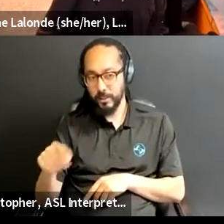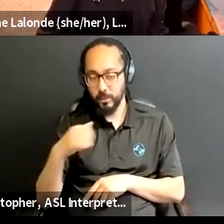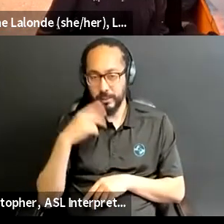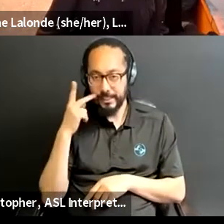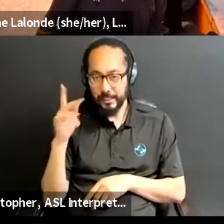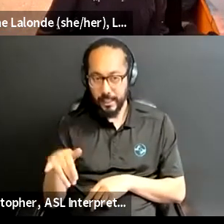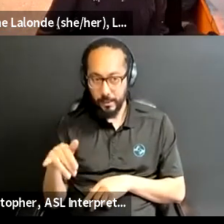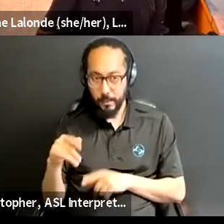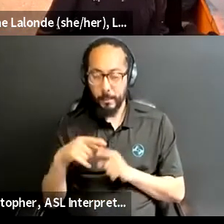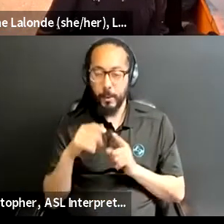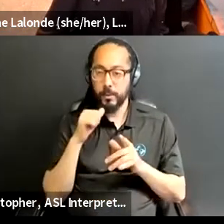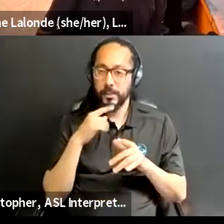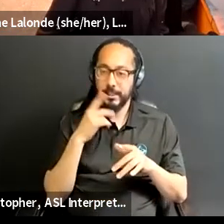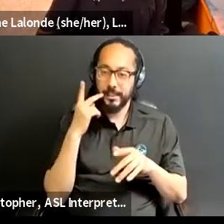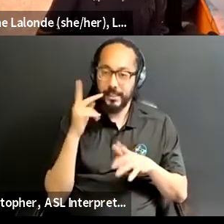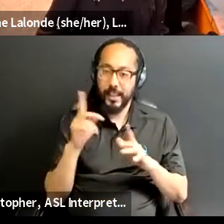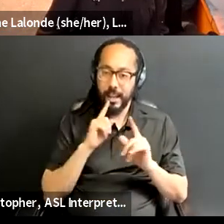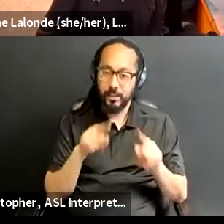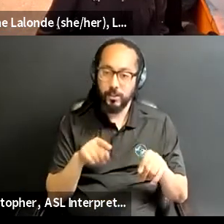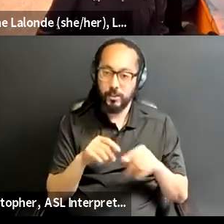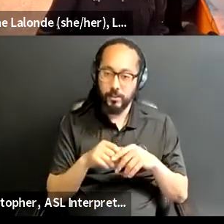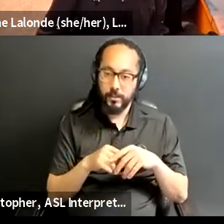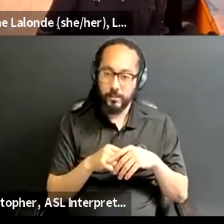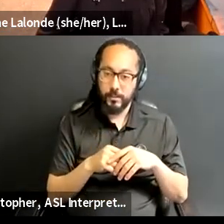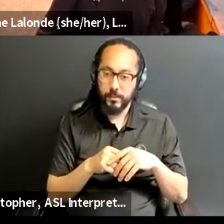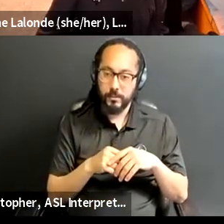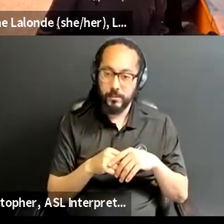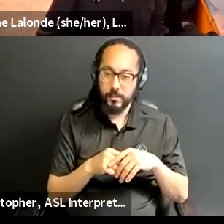but we don't see the answer. But I open it up